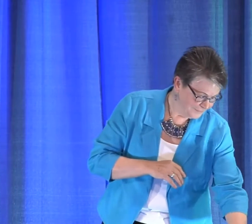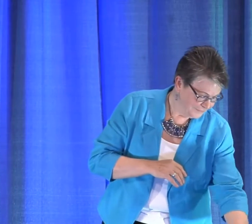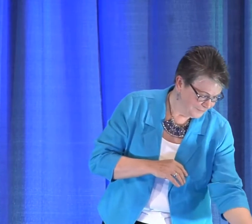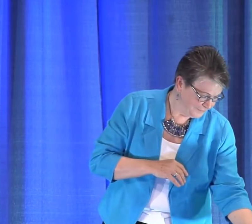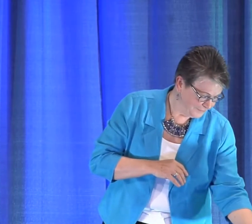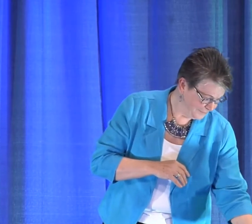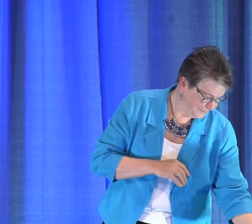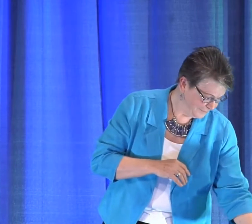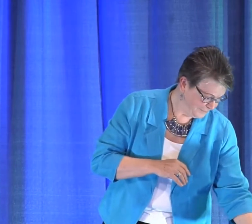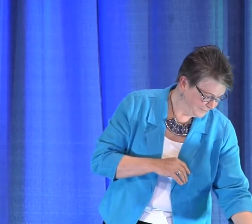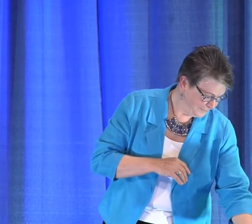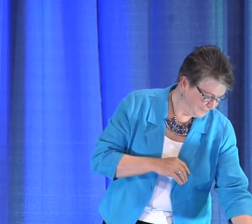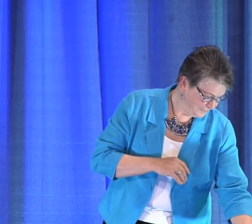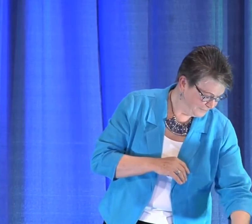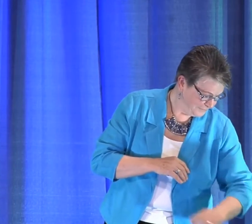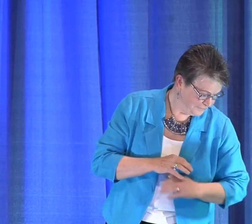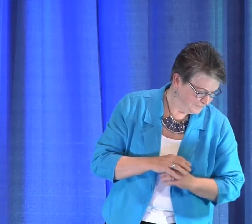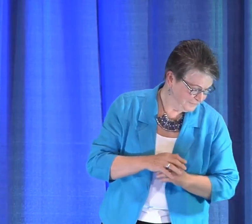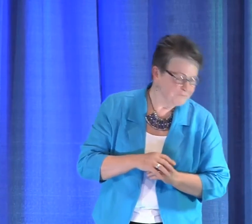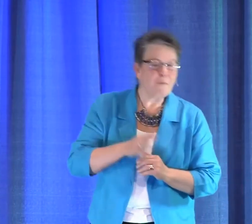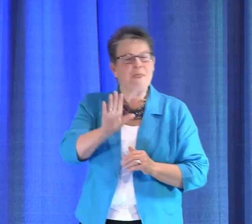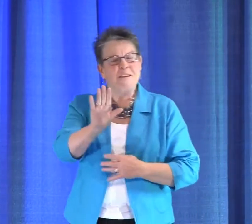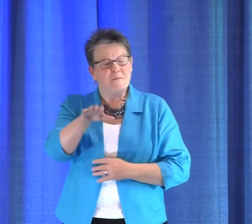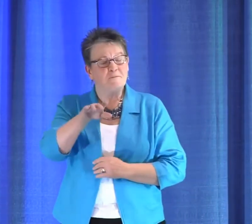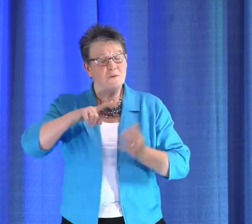What time is it? Oh, okay, good.